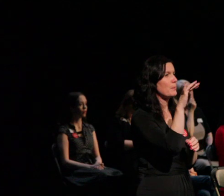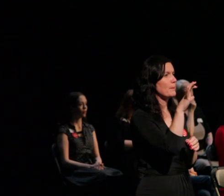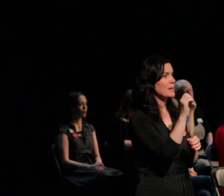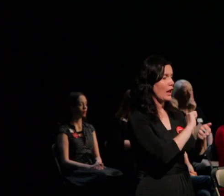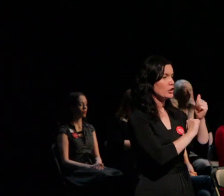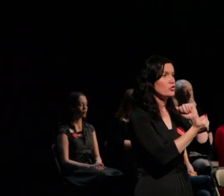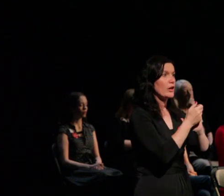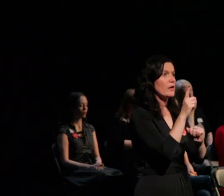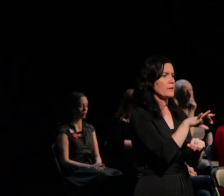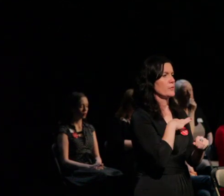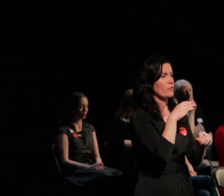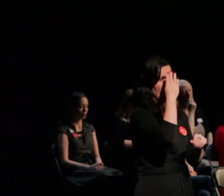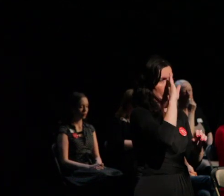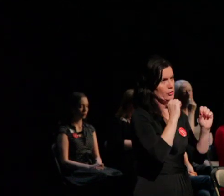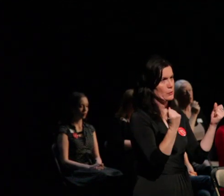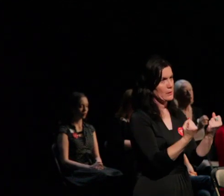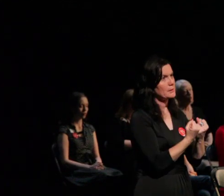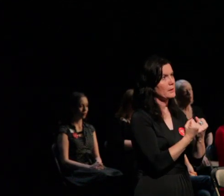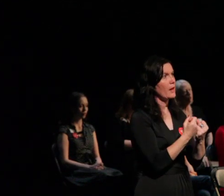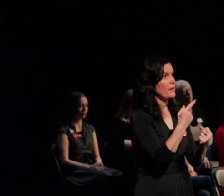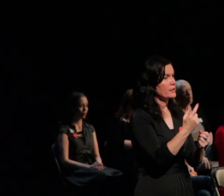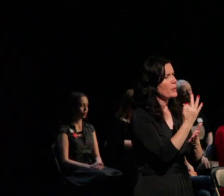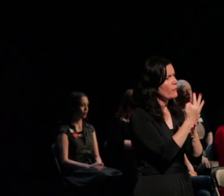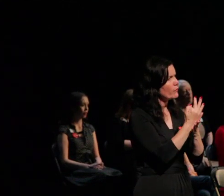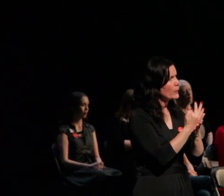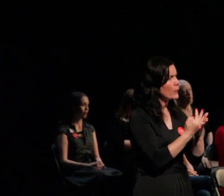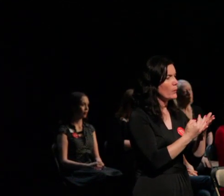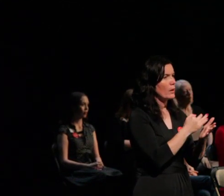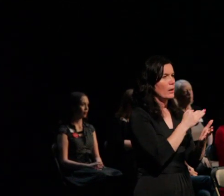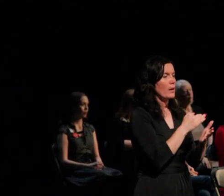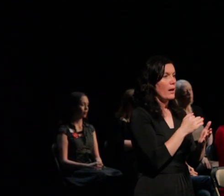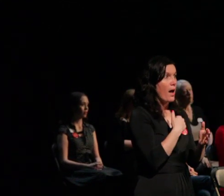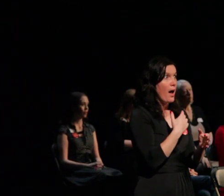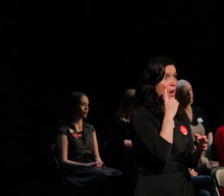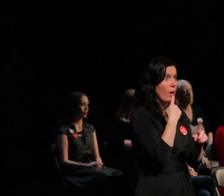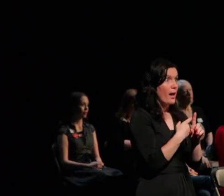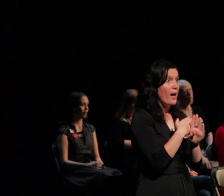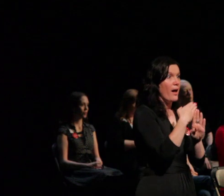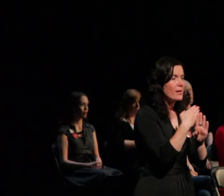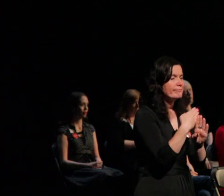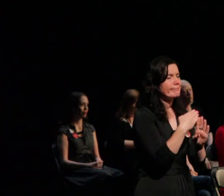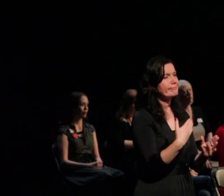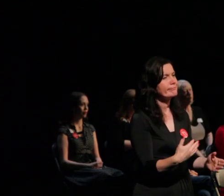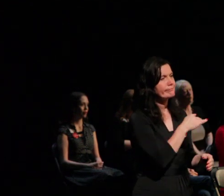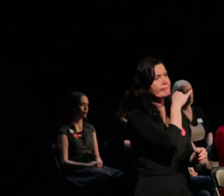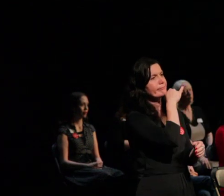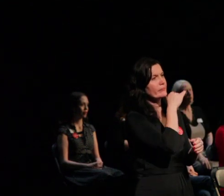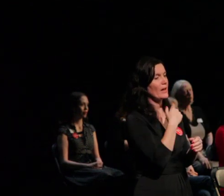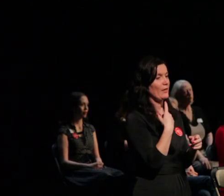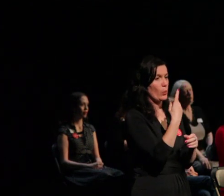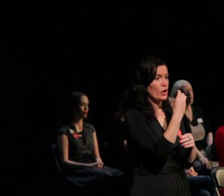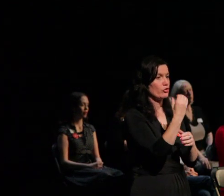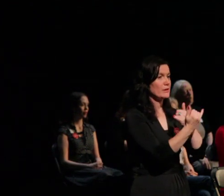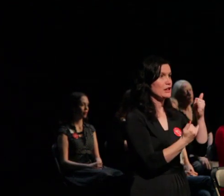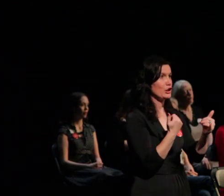good for Irish society. There have been a few false starts for feminism in the 100 years that Ireland